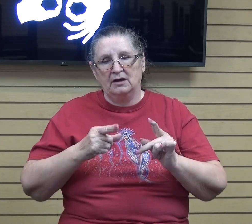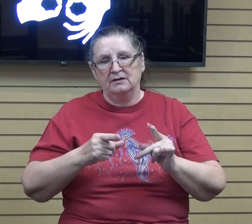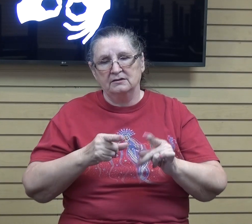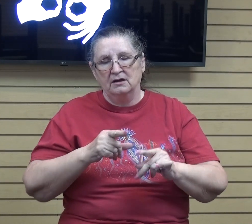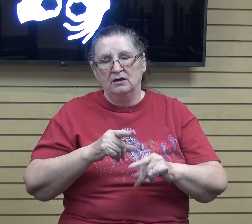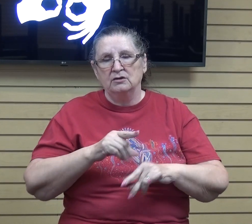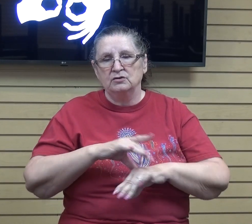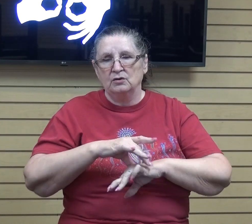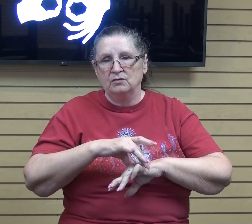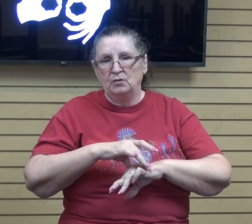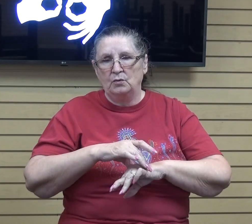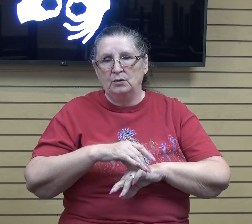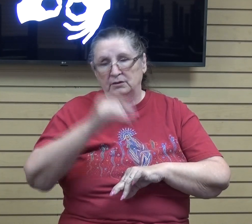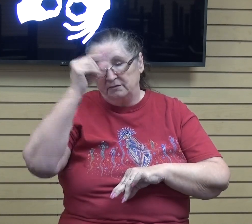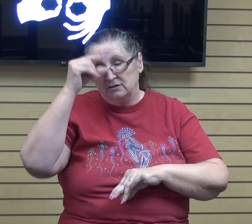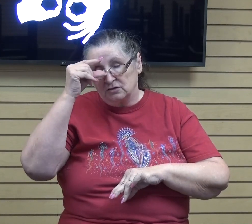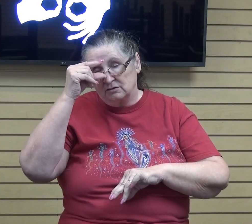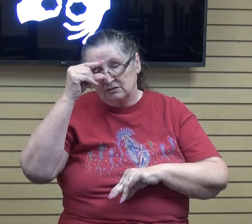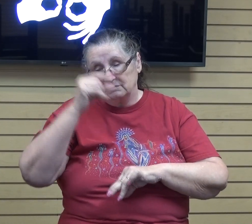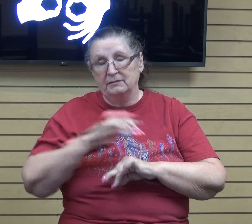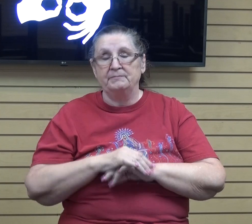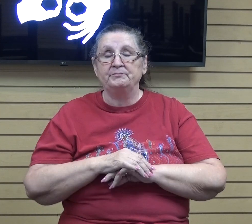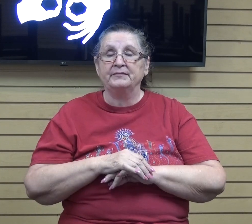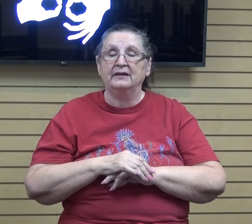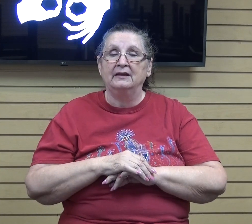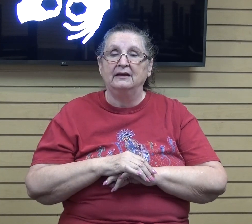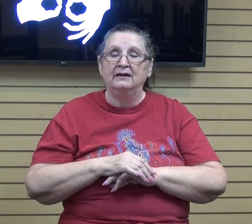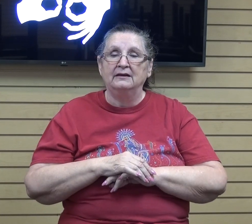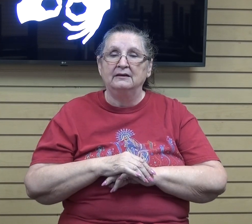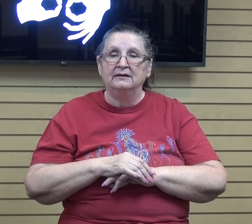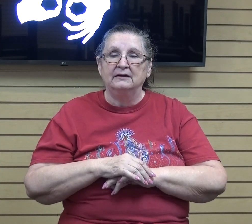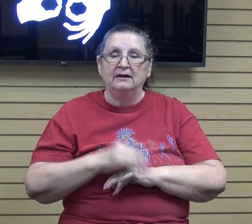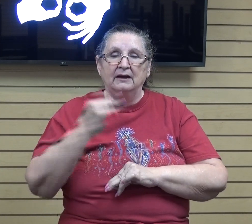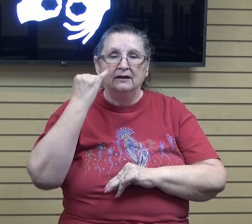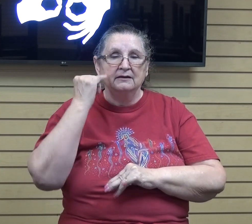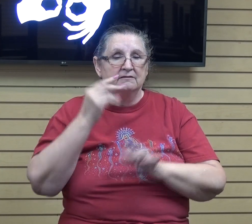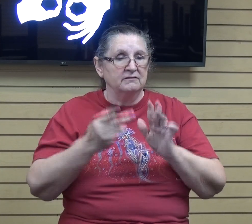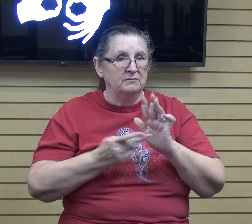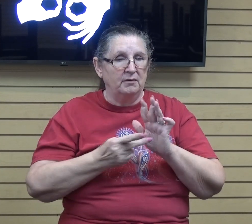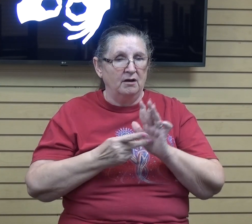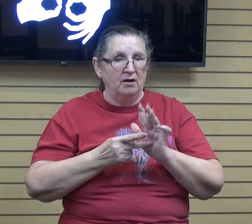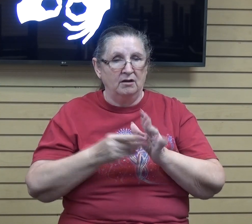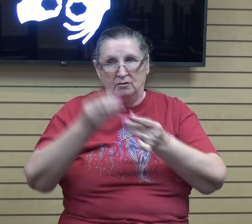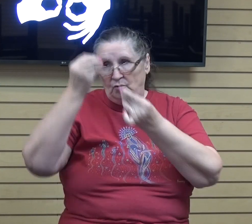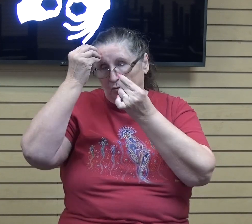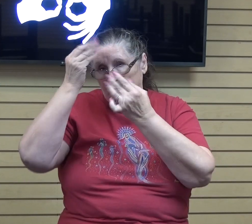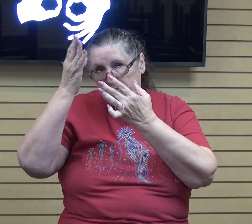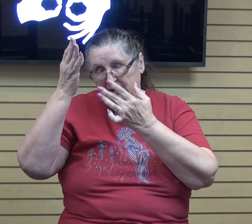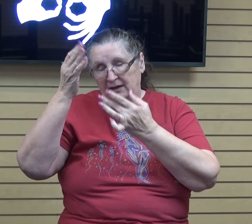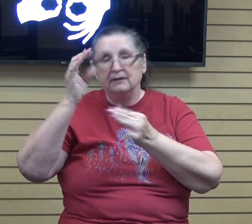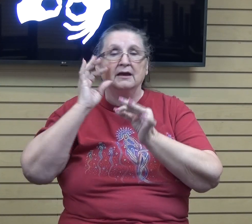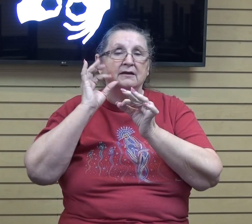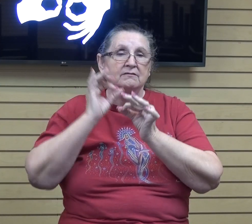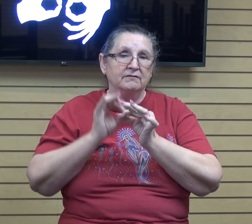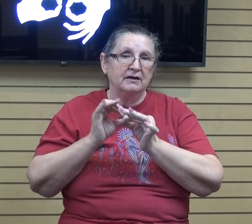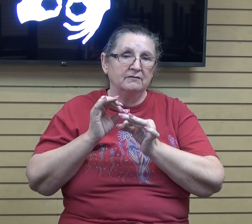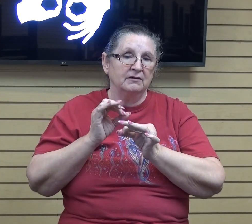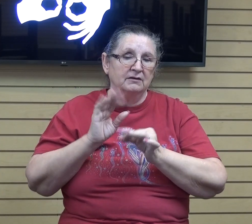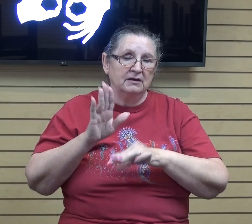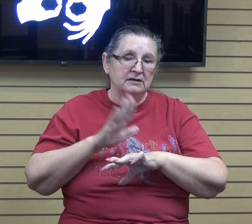to the Gentiles. And as long as Paul was obedient and faithful to his calling,